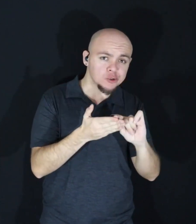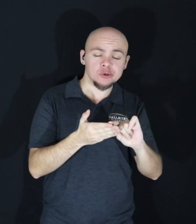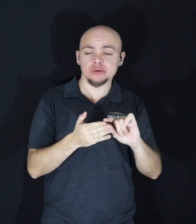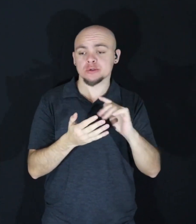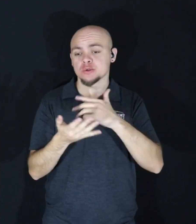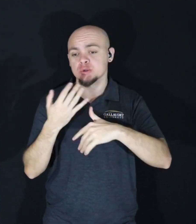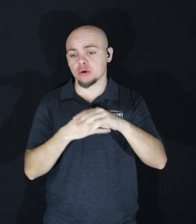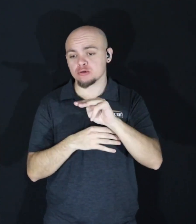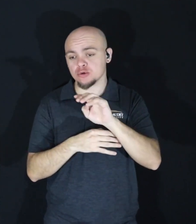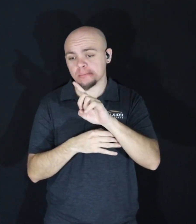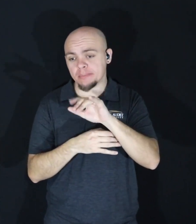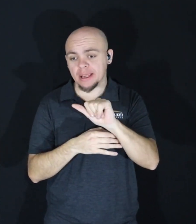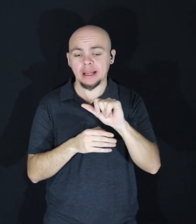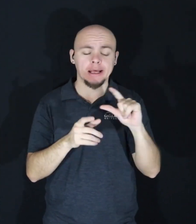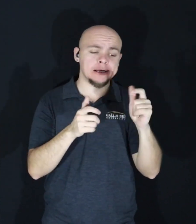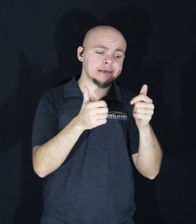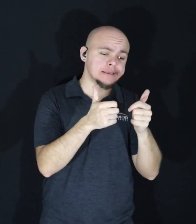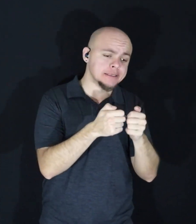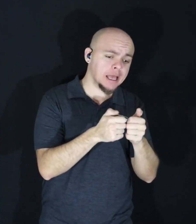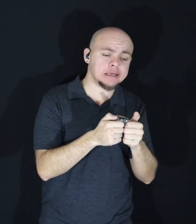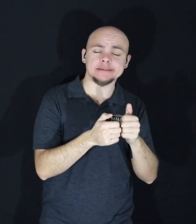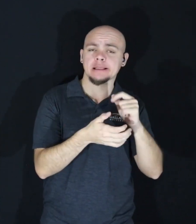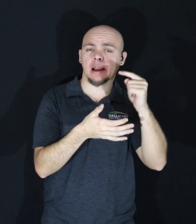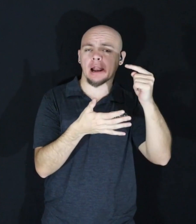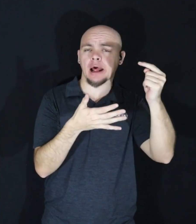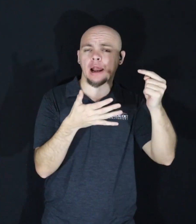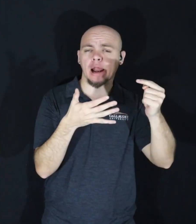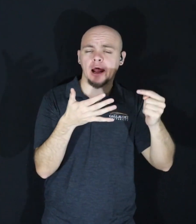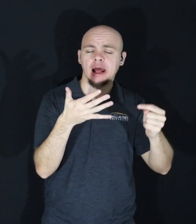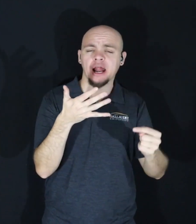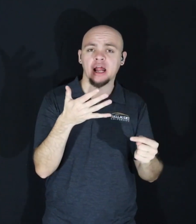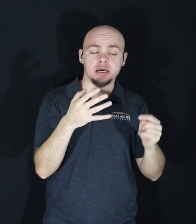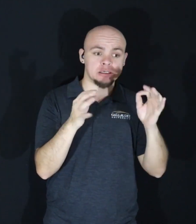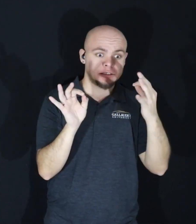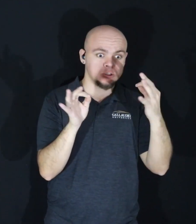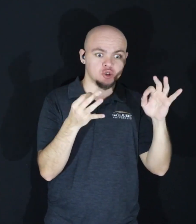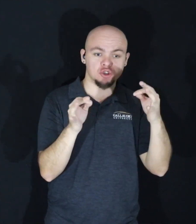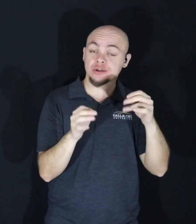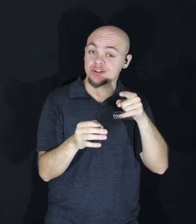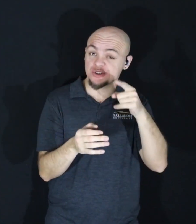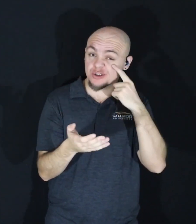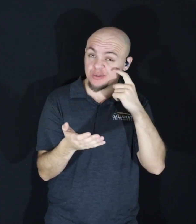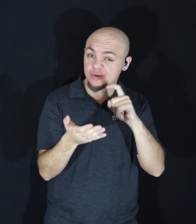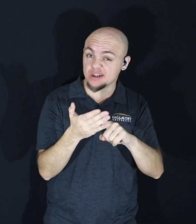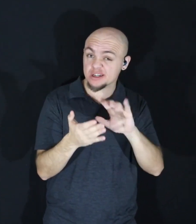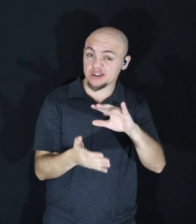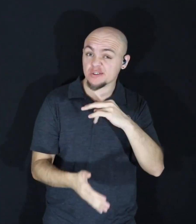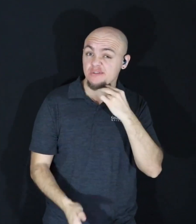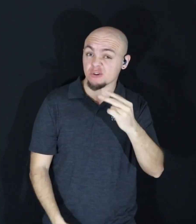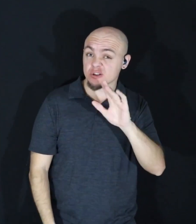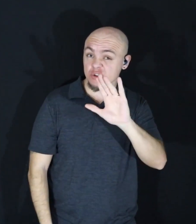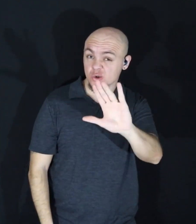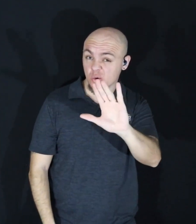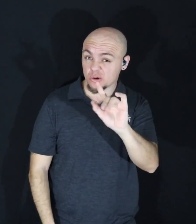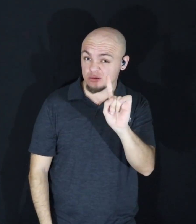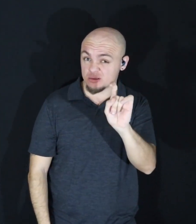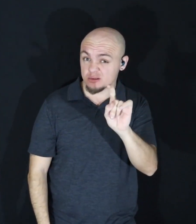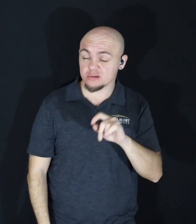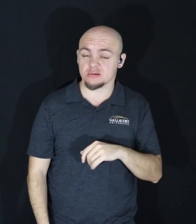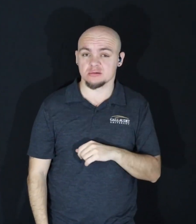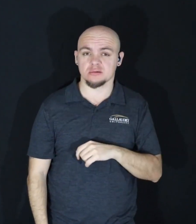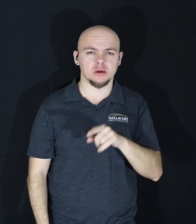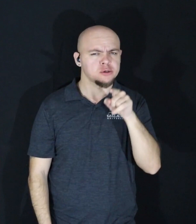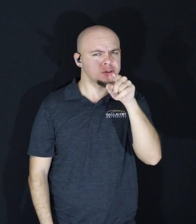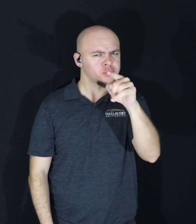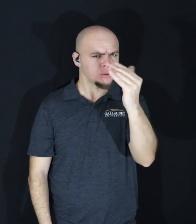text messages, all of these things. Do you even recognize if your voice is yours? Do you